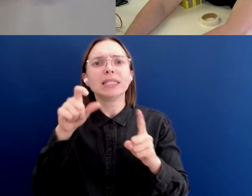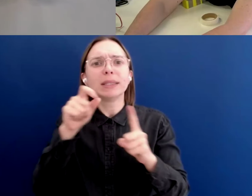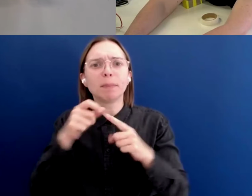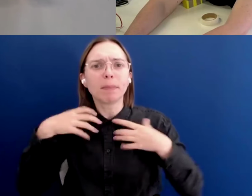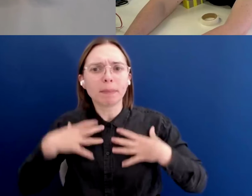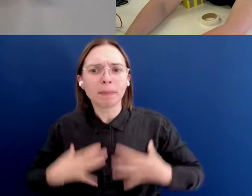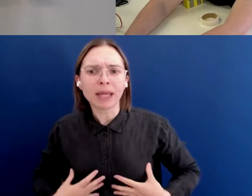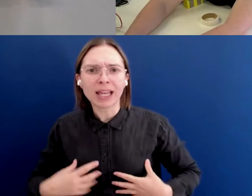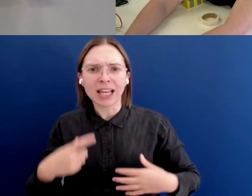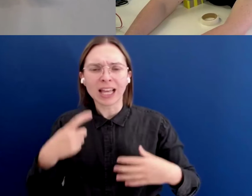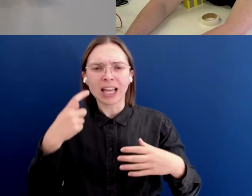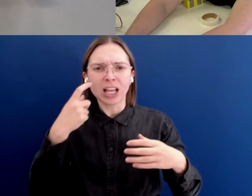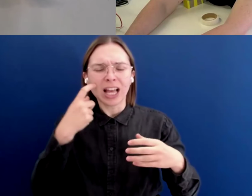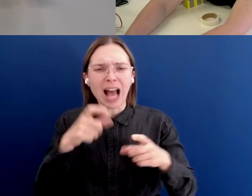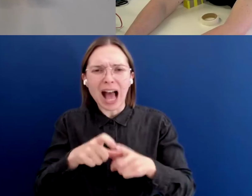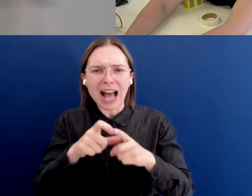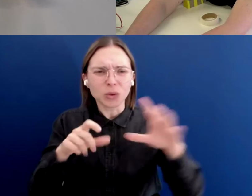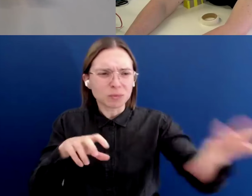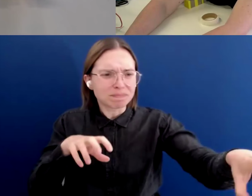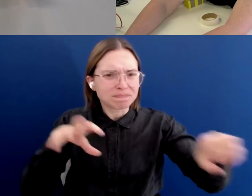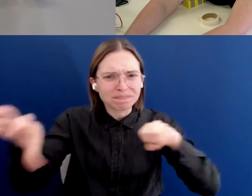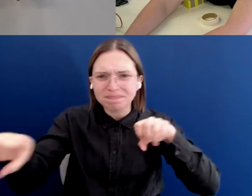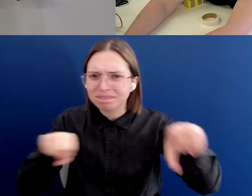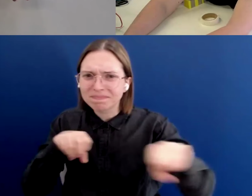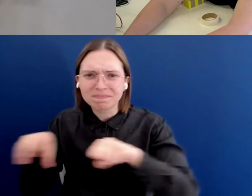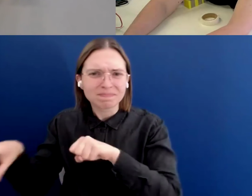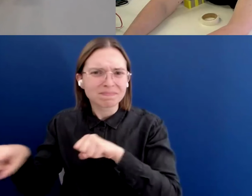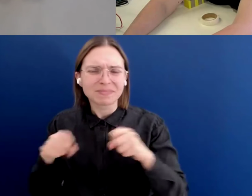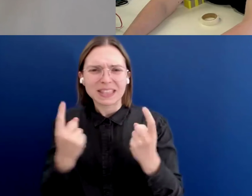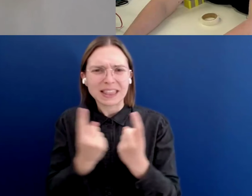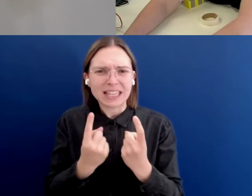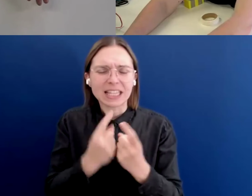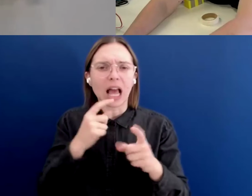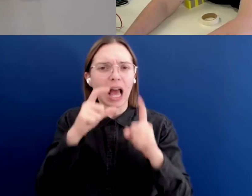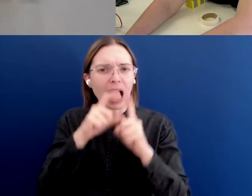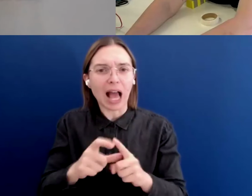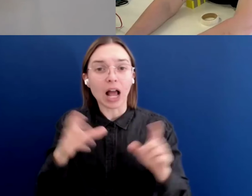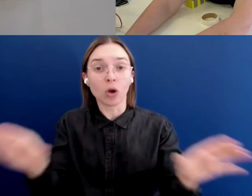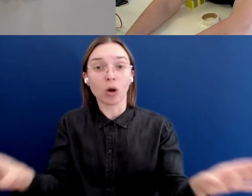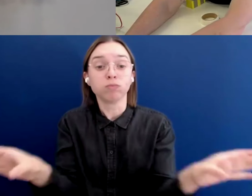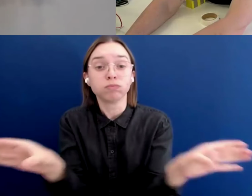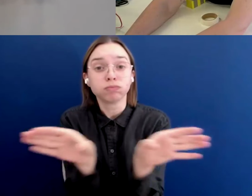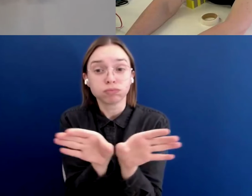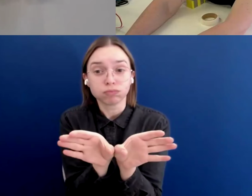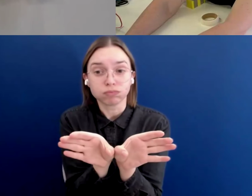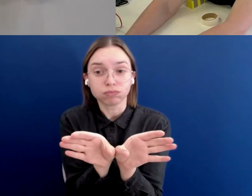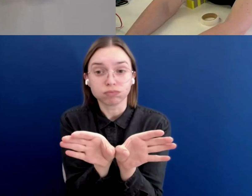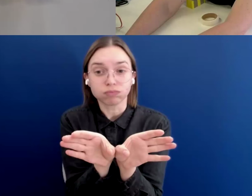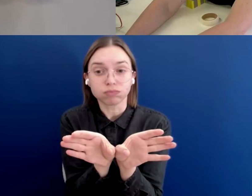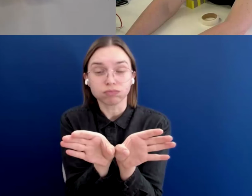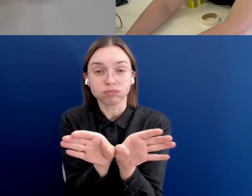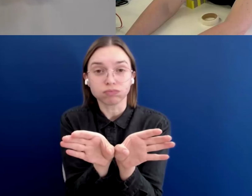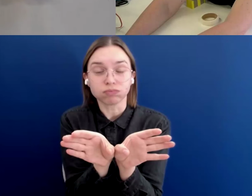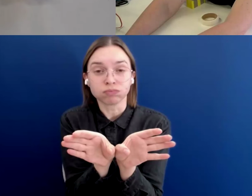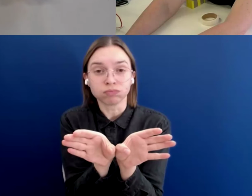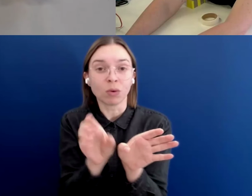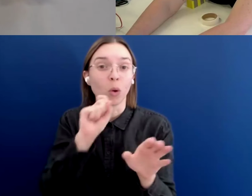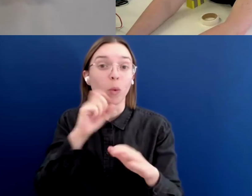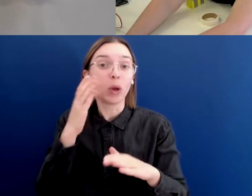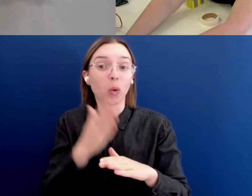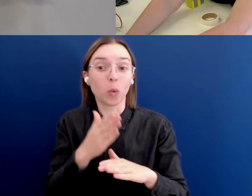up, you want to have a positive experience. So whether they're that way or that way, it's going to